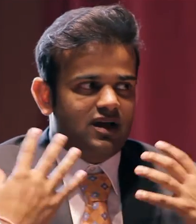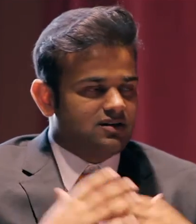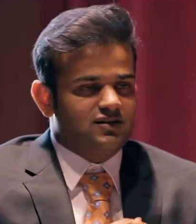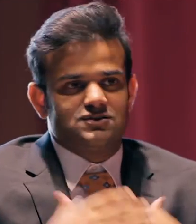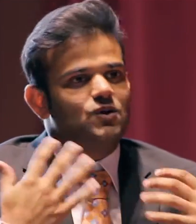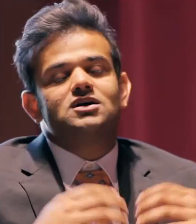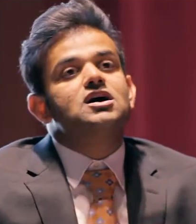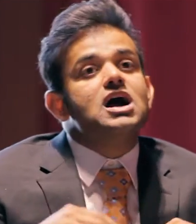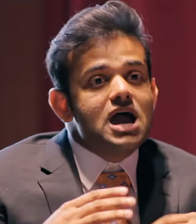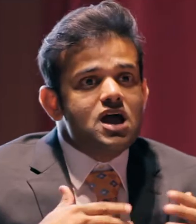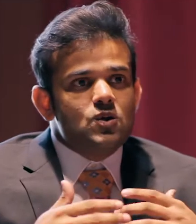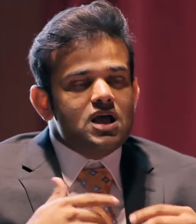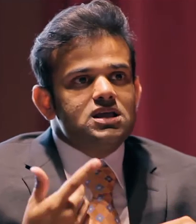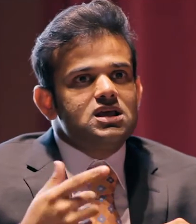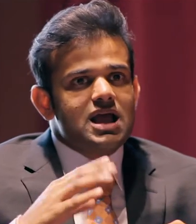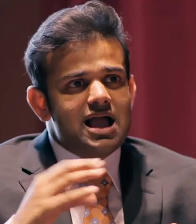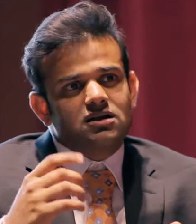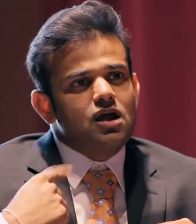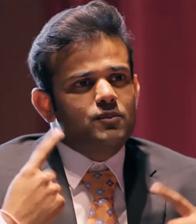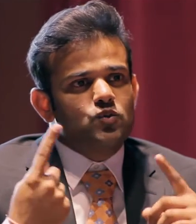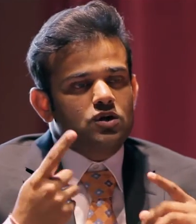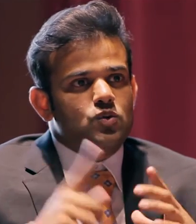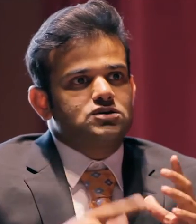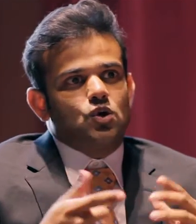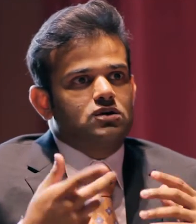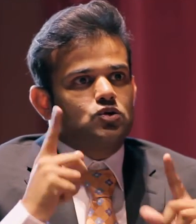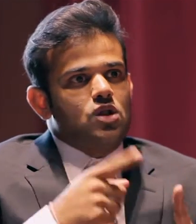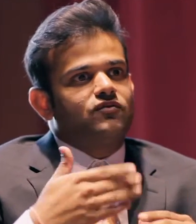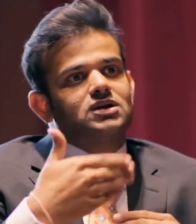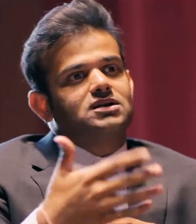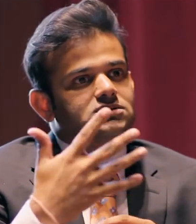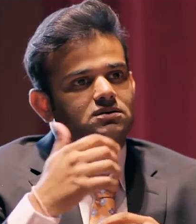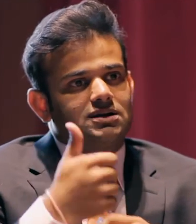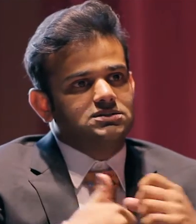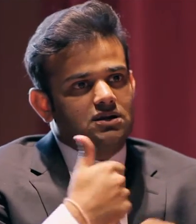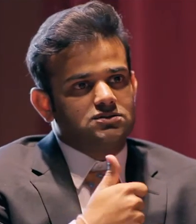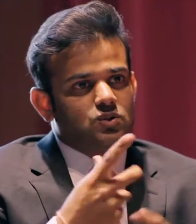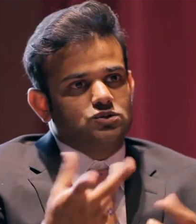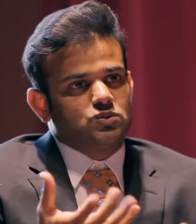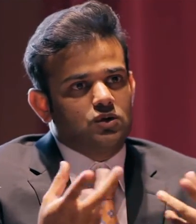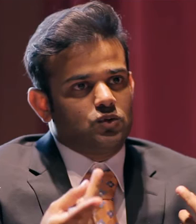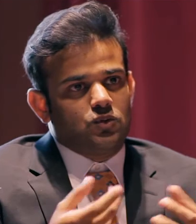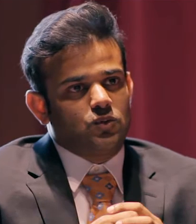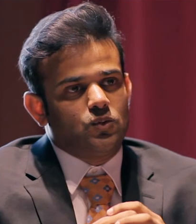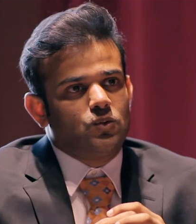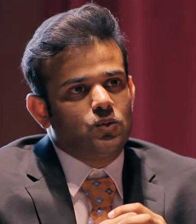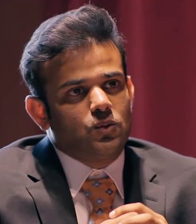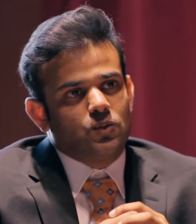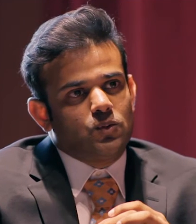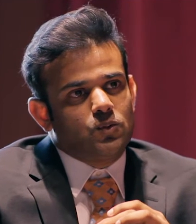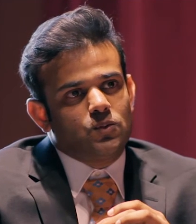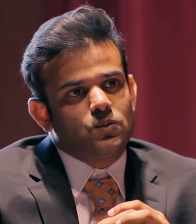How things have, where your inspirations have come from. This is amazing. So I'm wondering, what's your goals for the next,